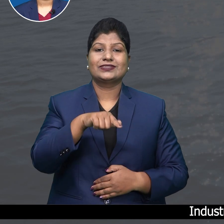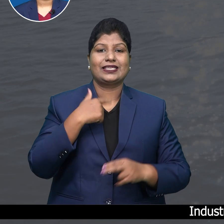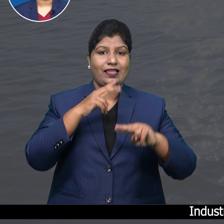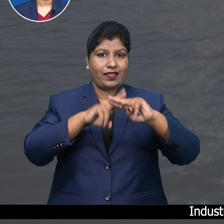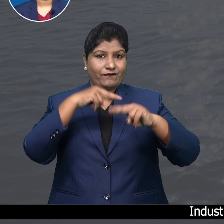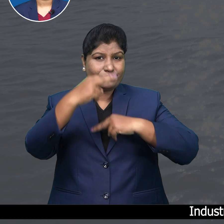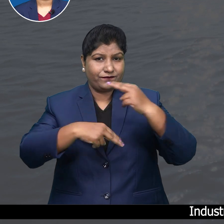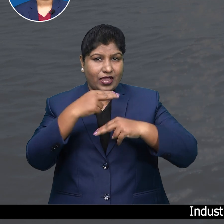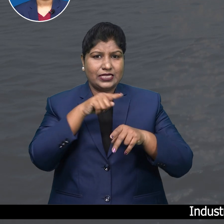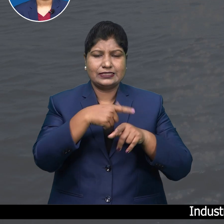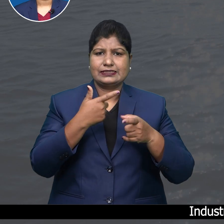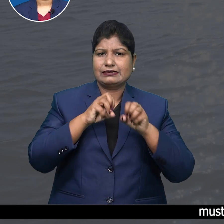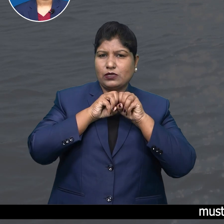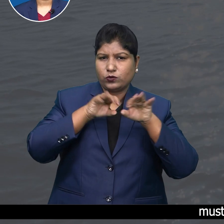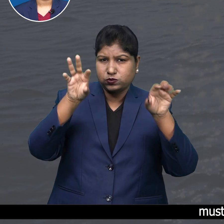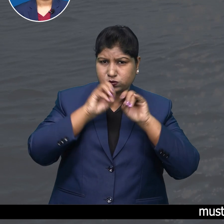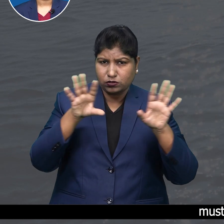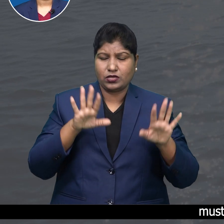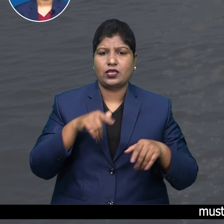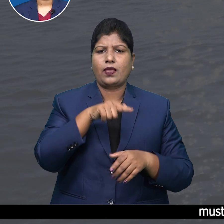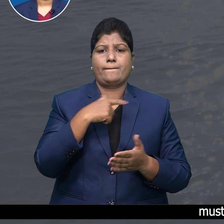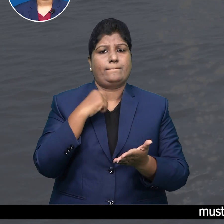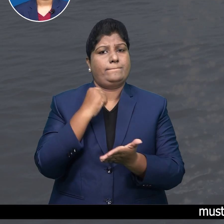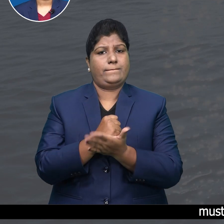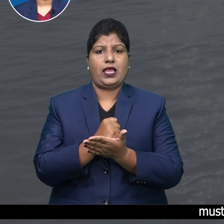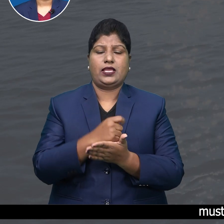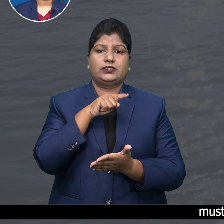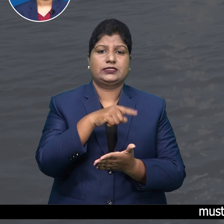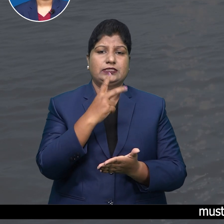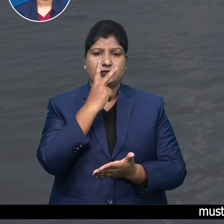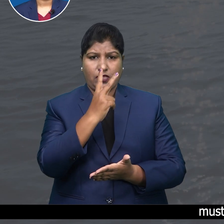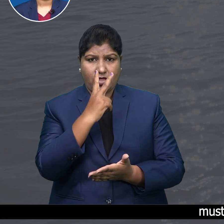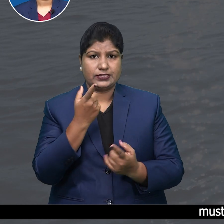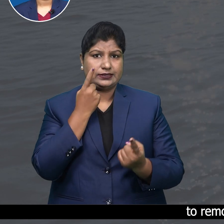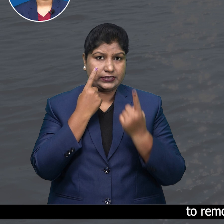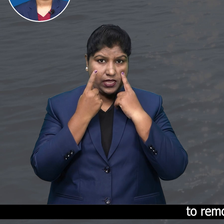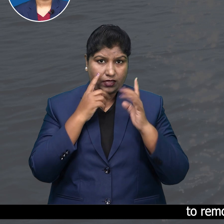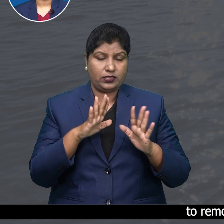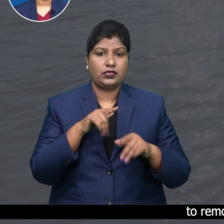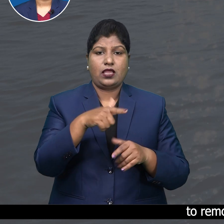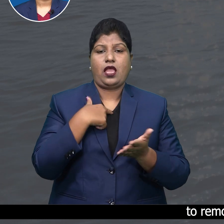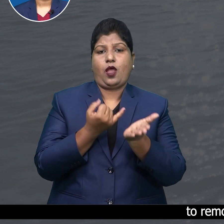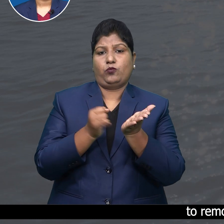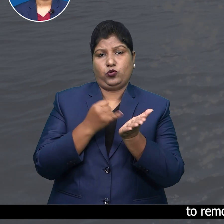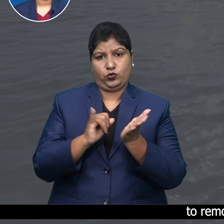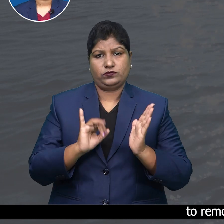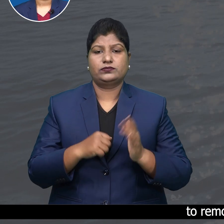Industrial effluents must be treated to remove